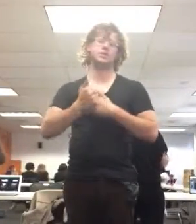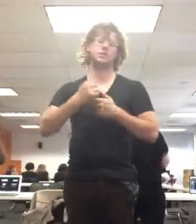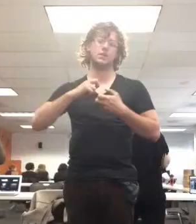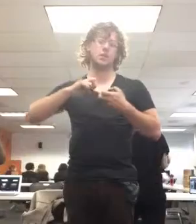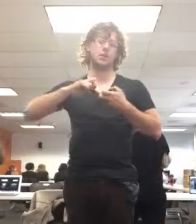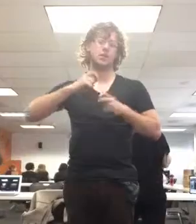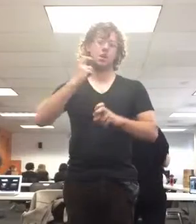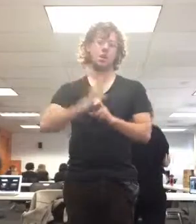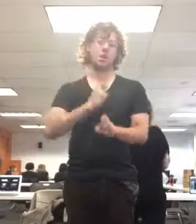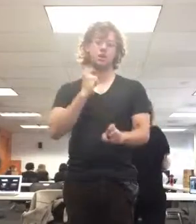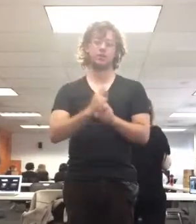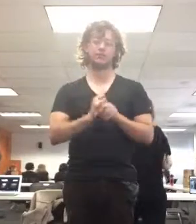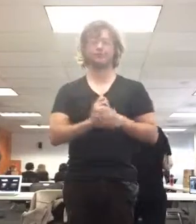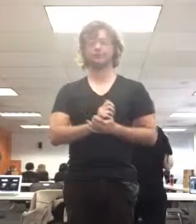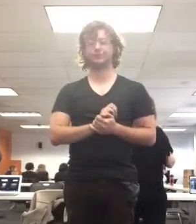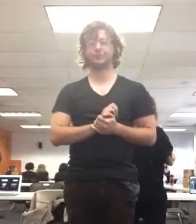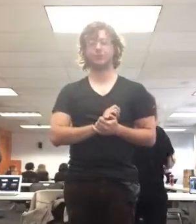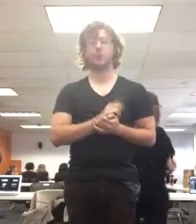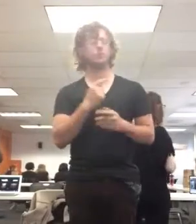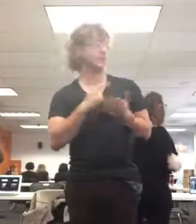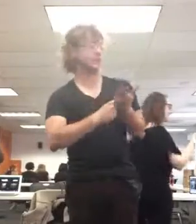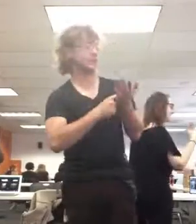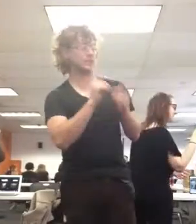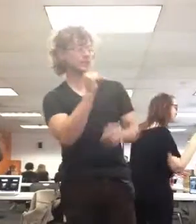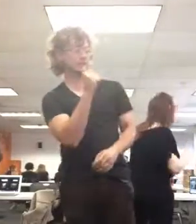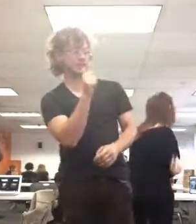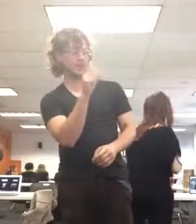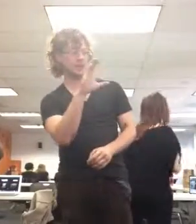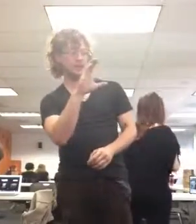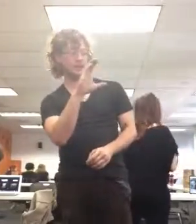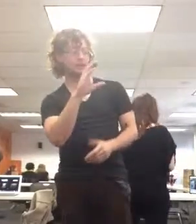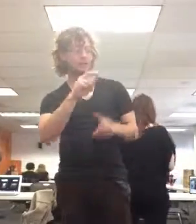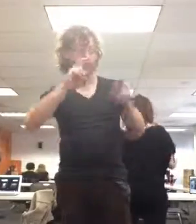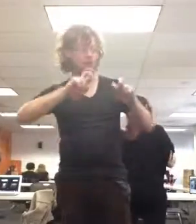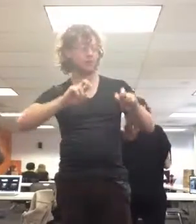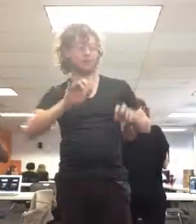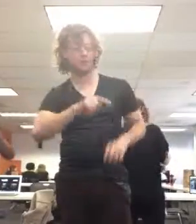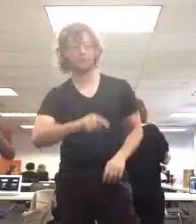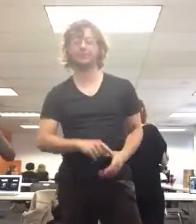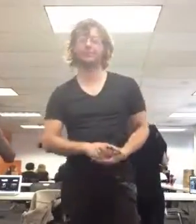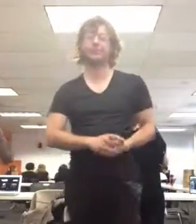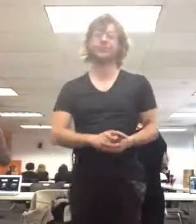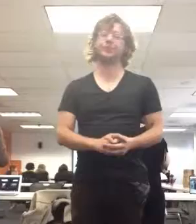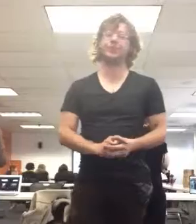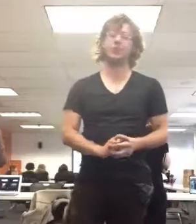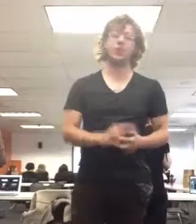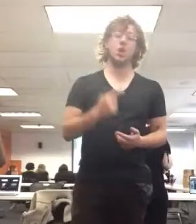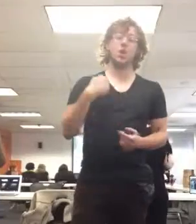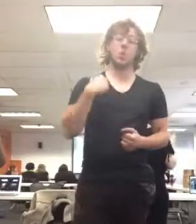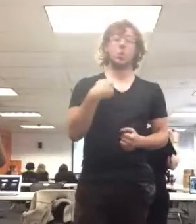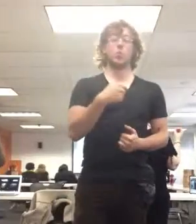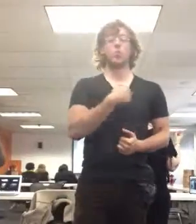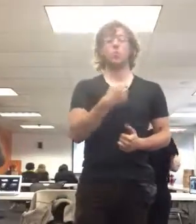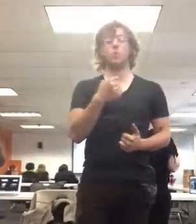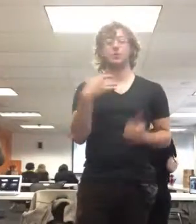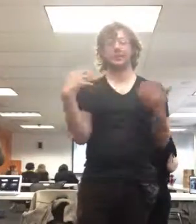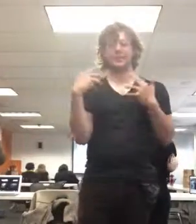through them. It's the most difficult for us because we're afraid we're going to lose the information or forget